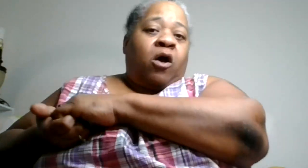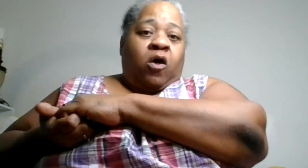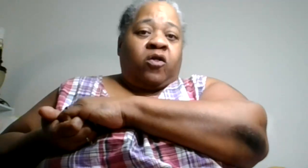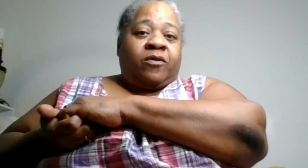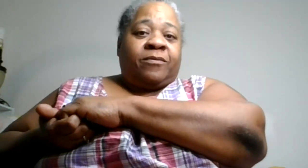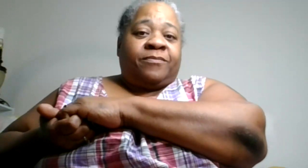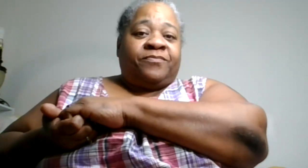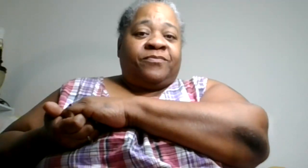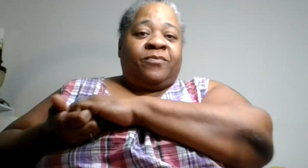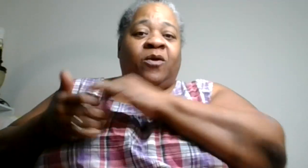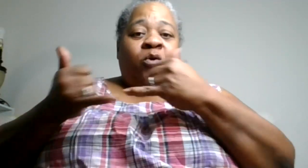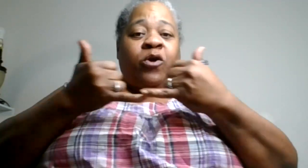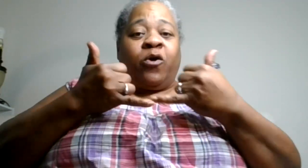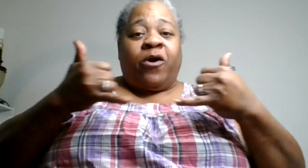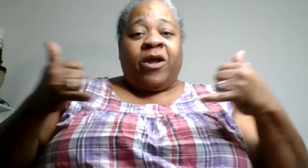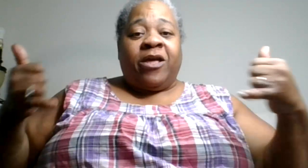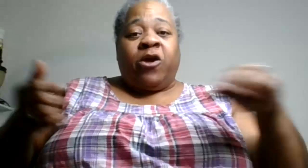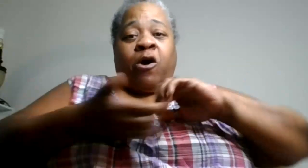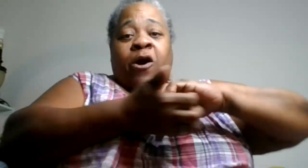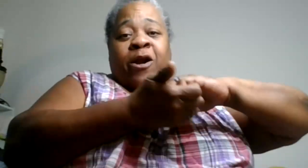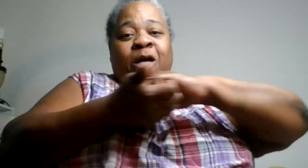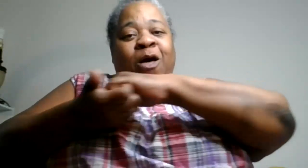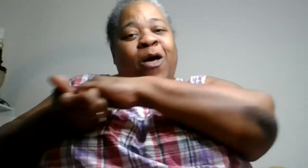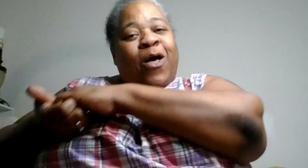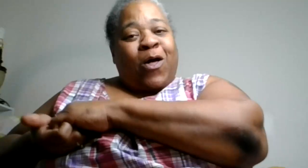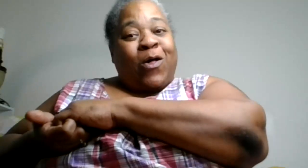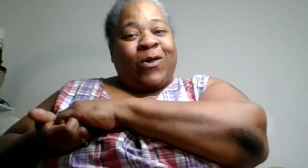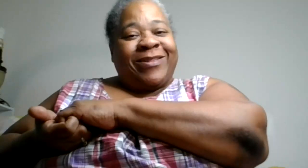haul. Or your yarn haul.